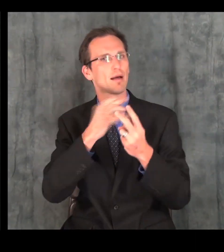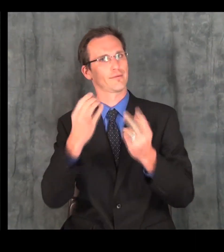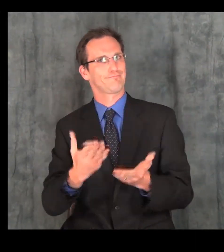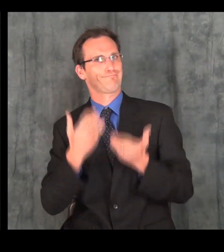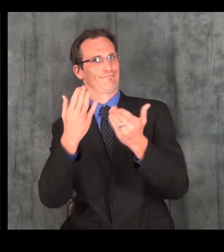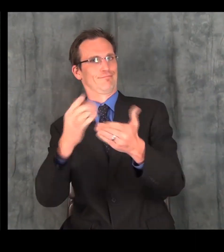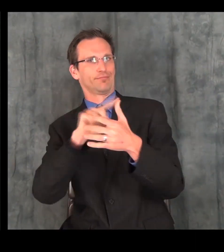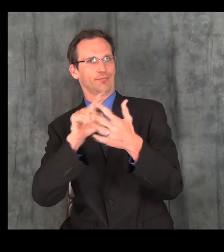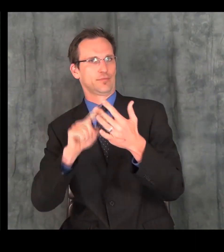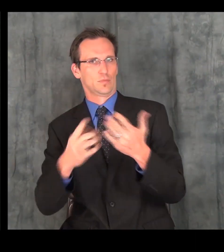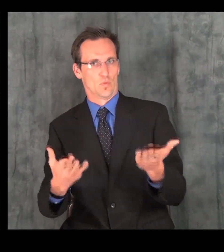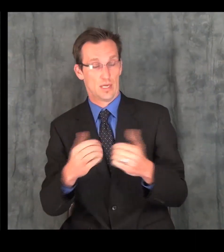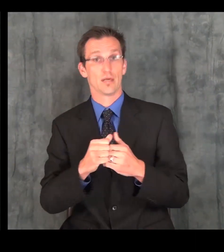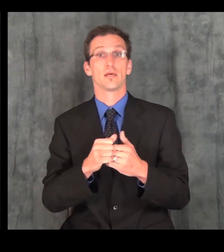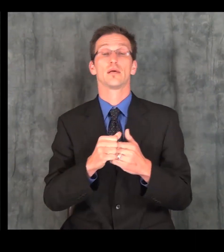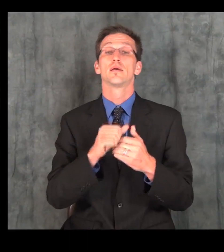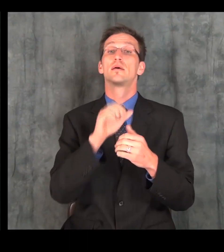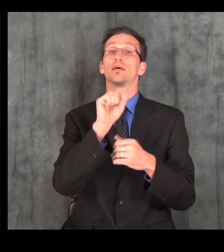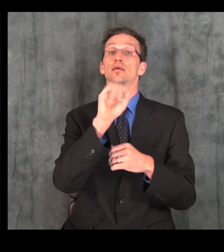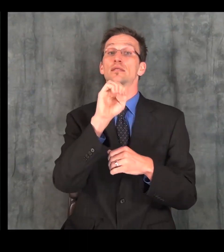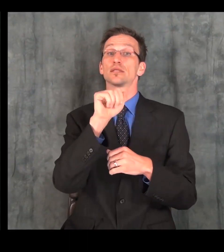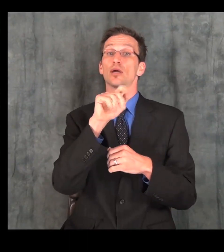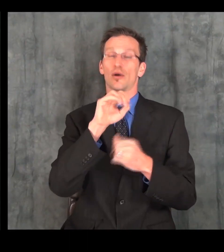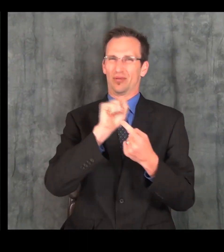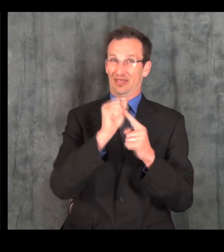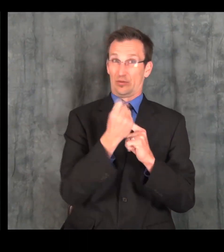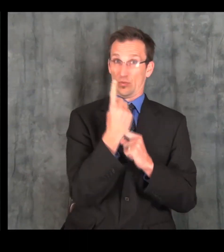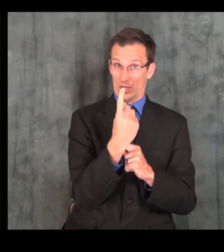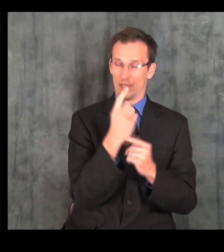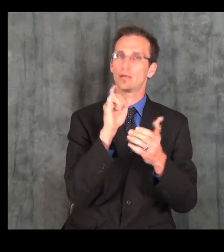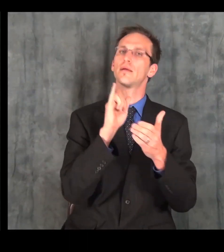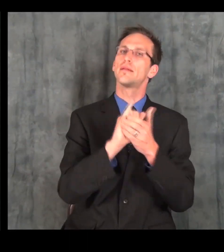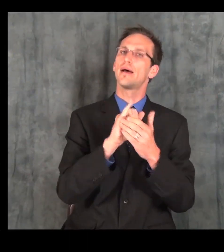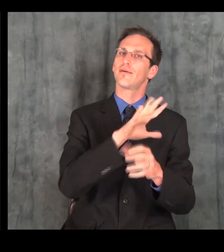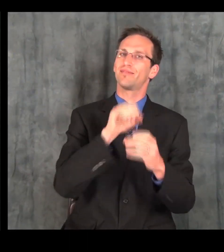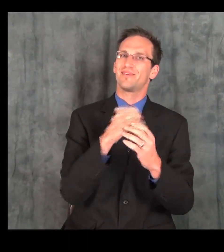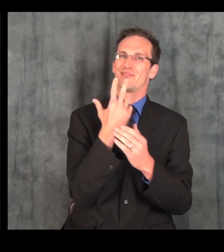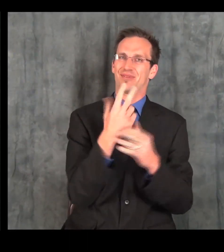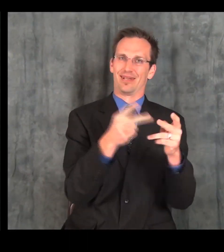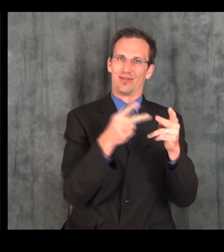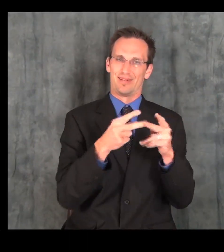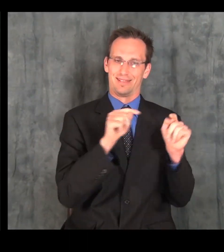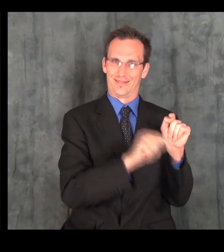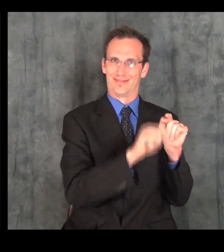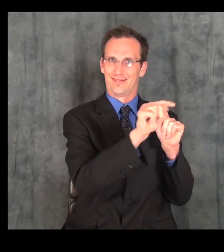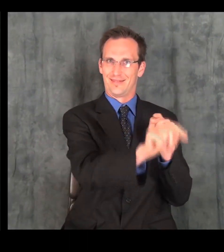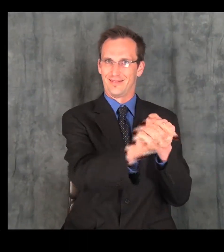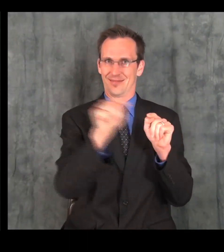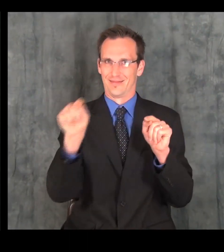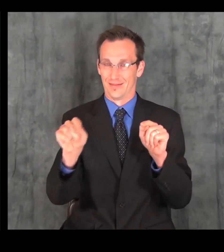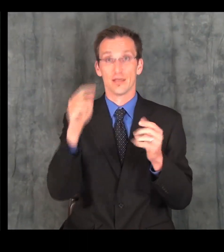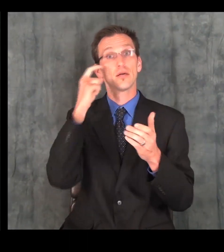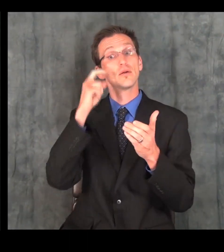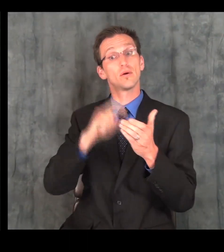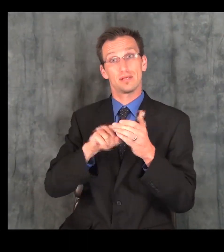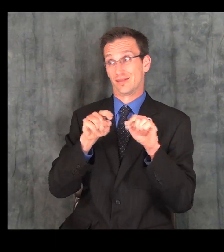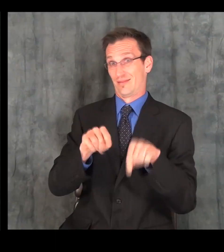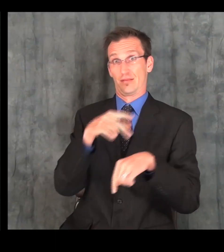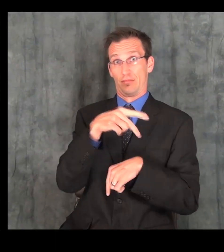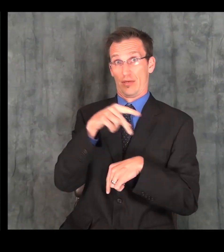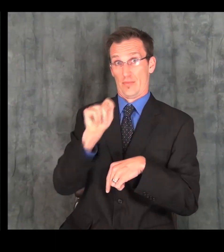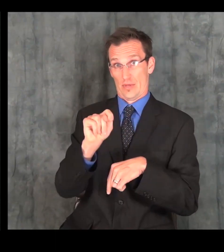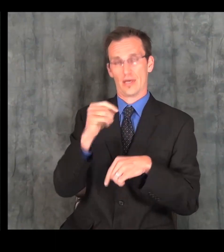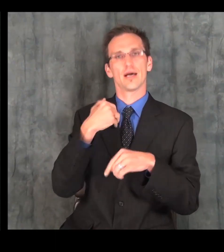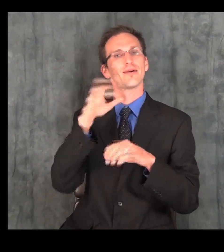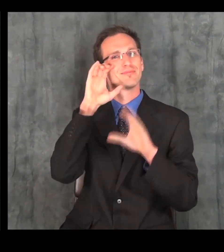1, this is over 3 locations. You'll see on the PowerPoint slide that there are 2 pictures. One